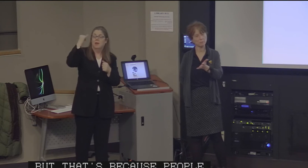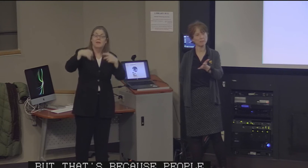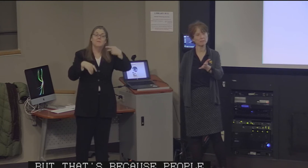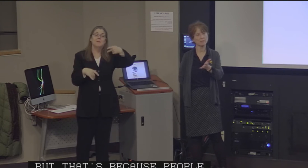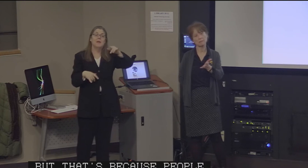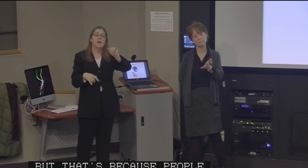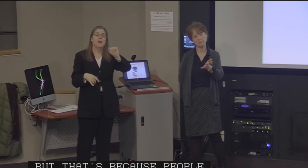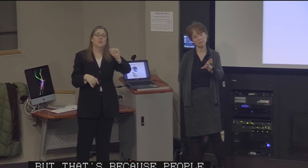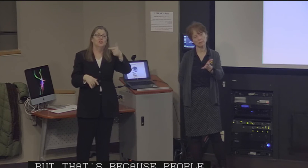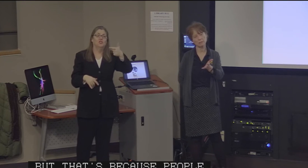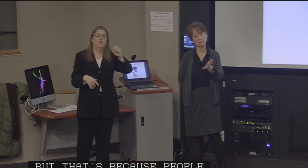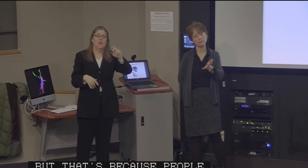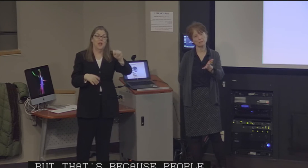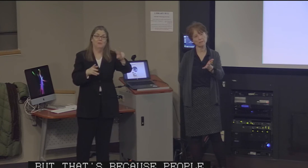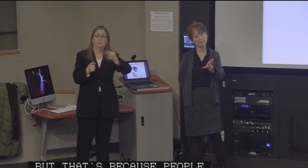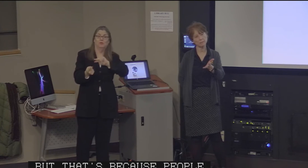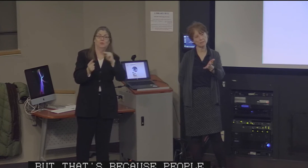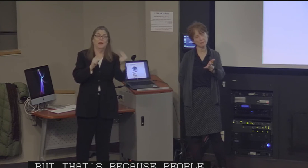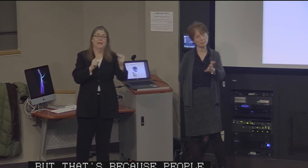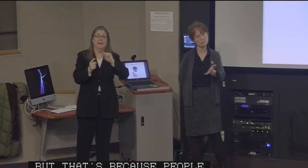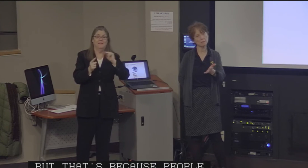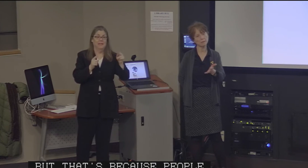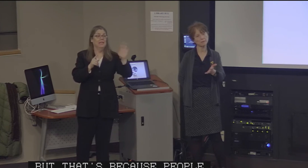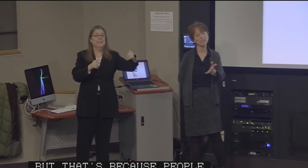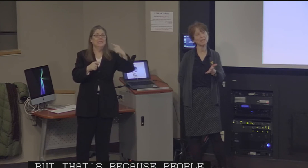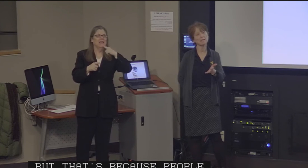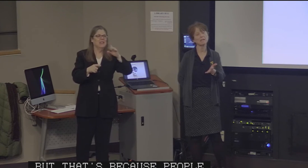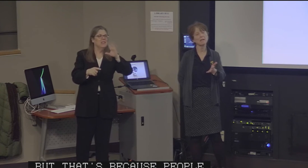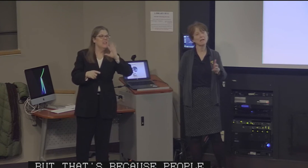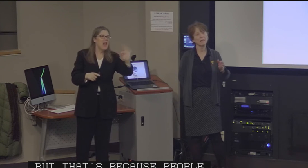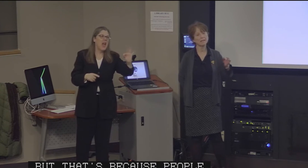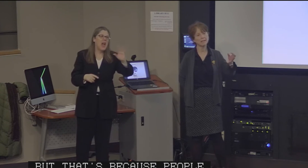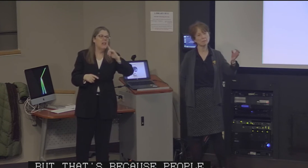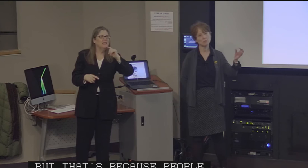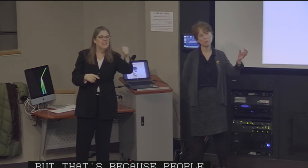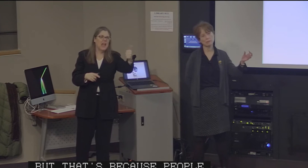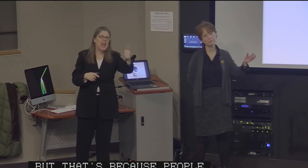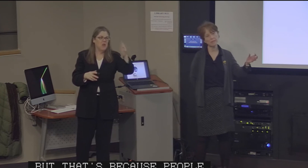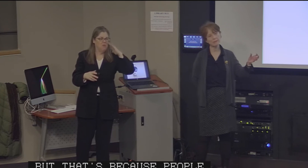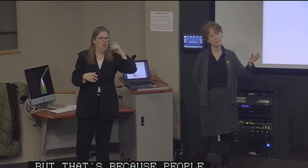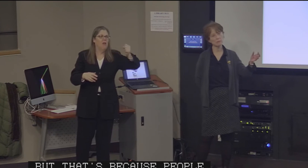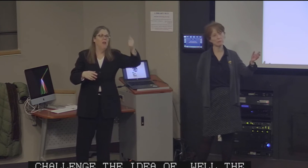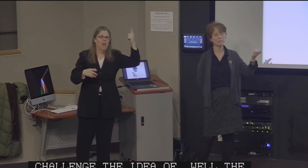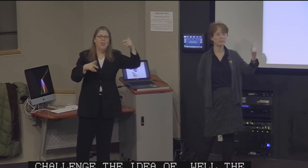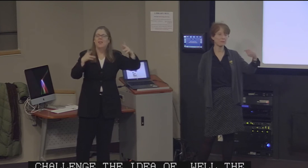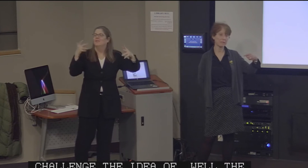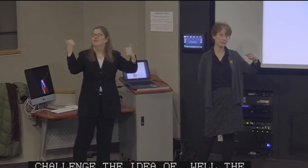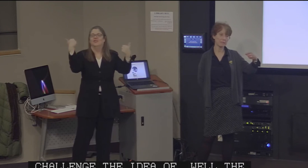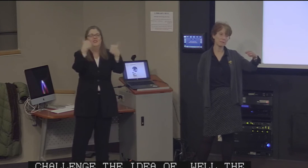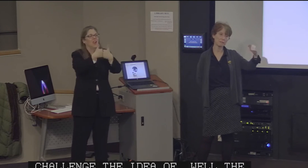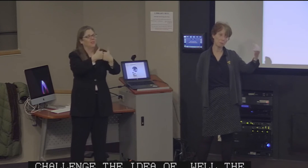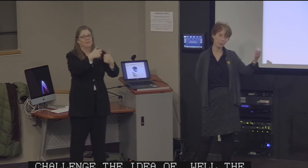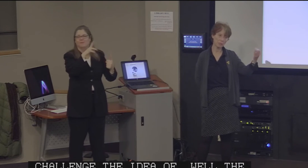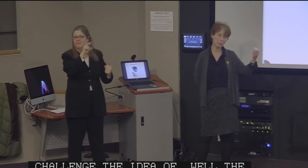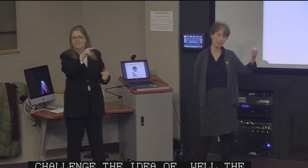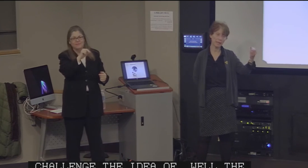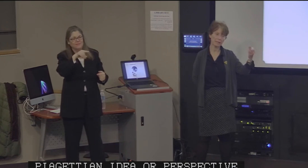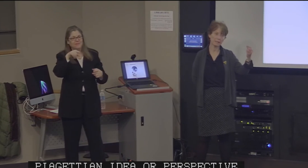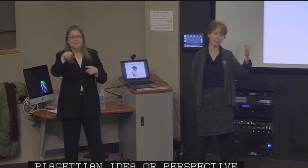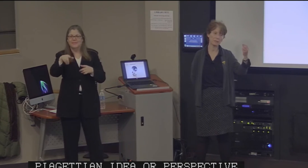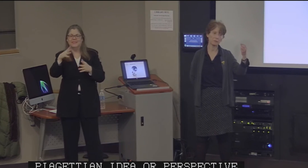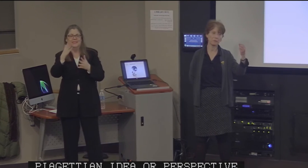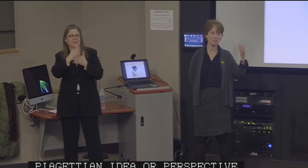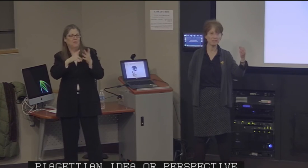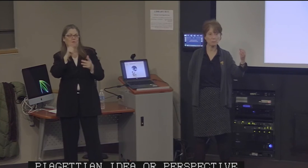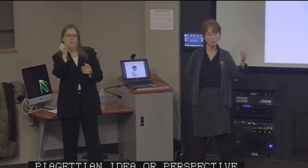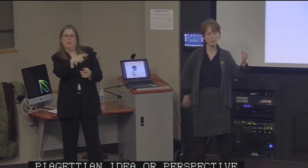of perspective taking was actually that you didn't develop it until 9 or 10. And then it was John Flavel who did various things that questioned that, at